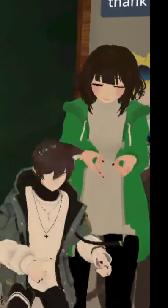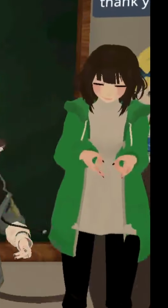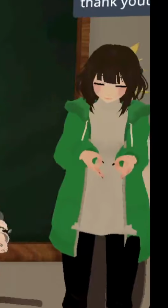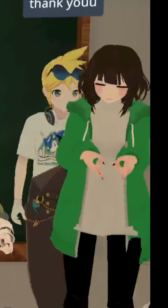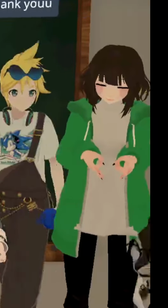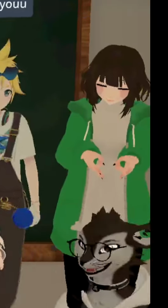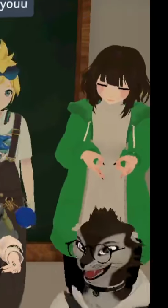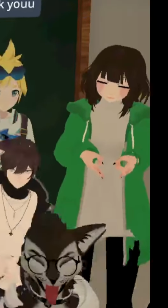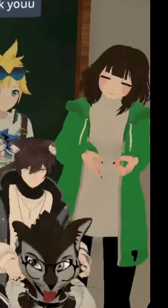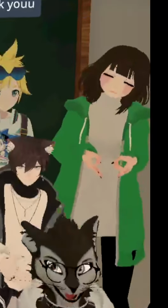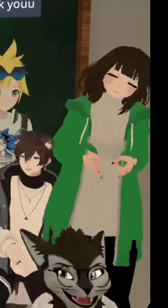Snowy.